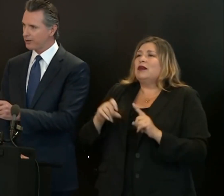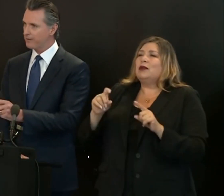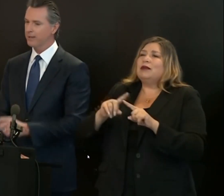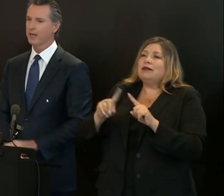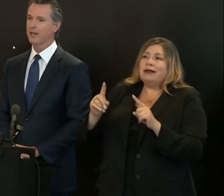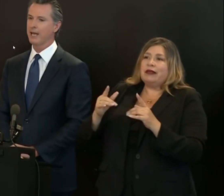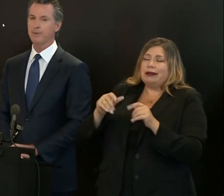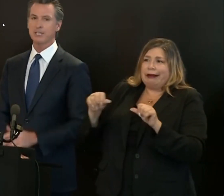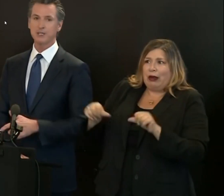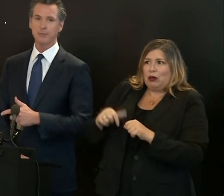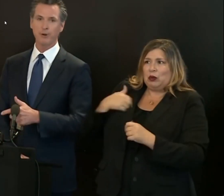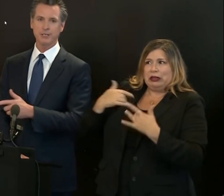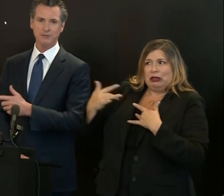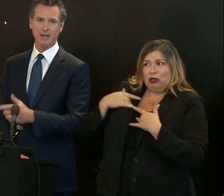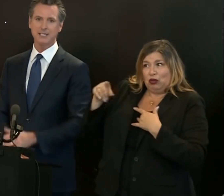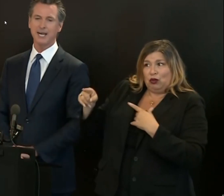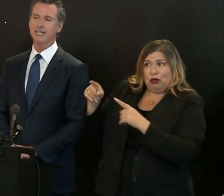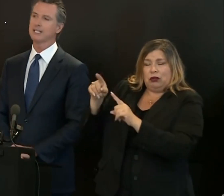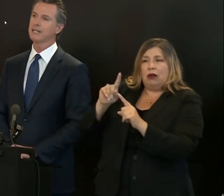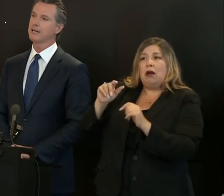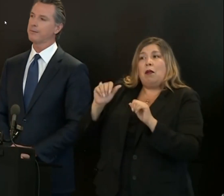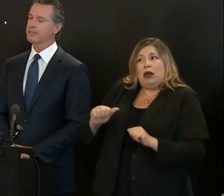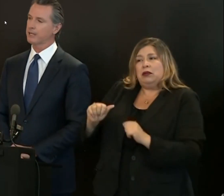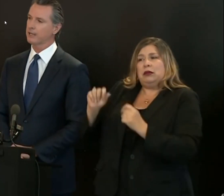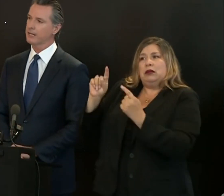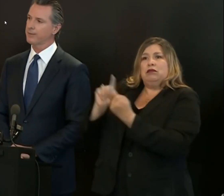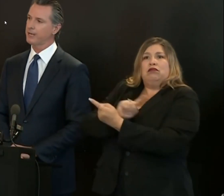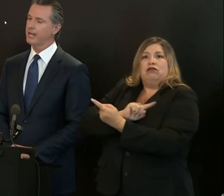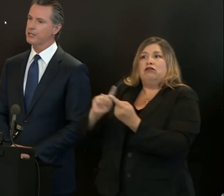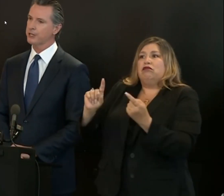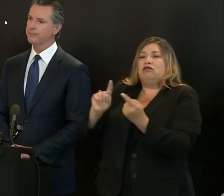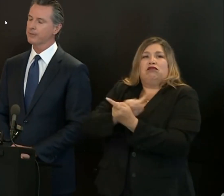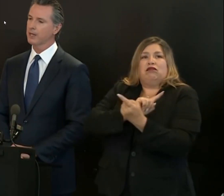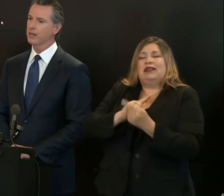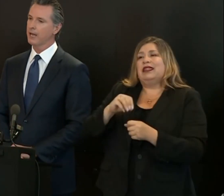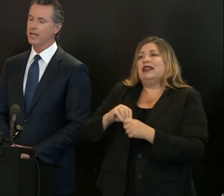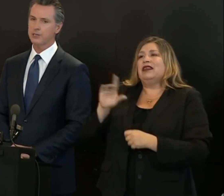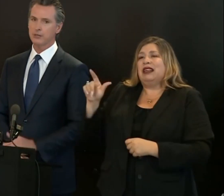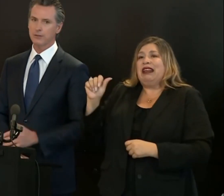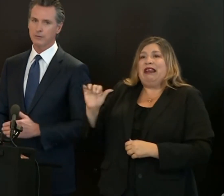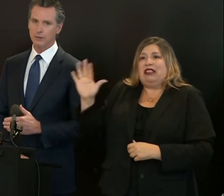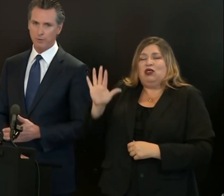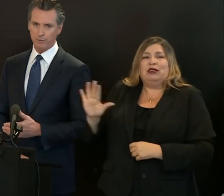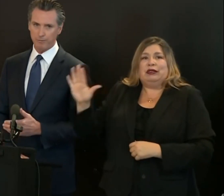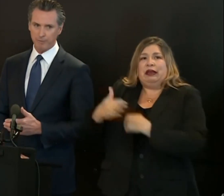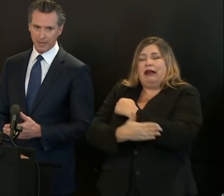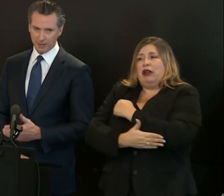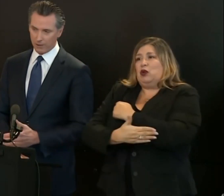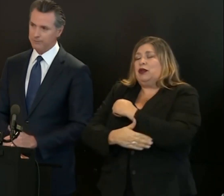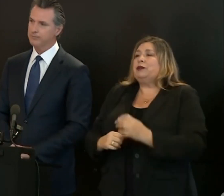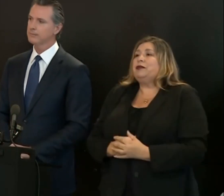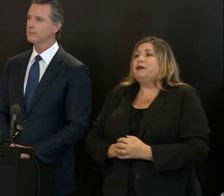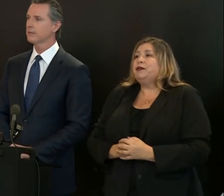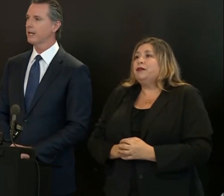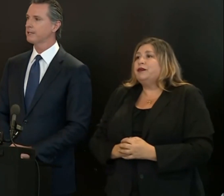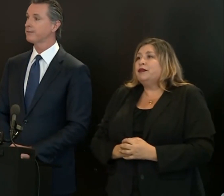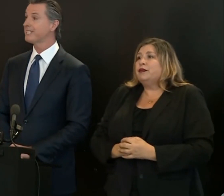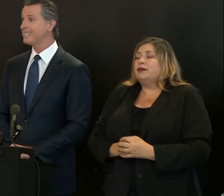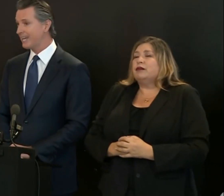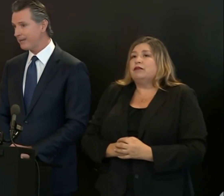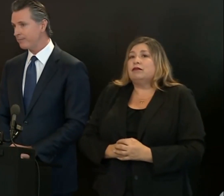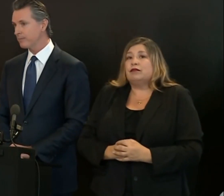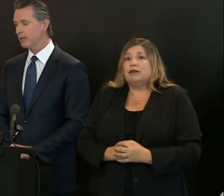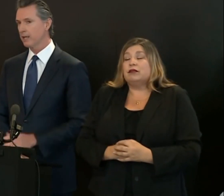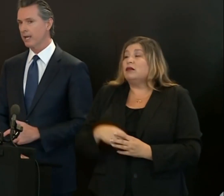of concern and potential points of contact, particularly in Asia. As you may know, as